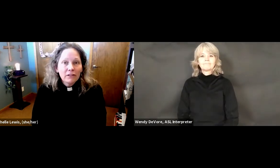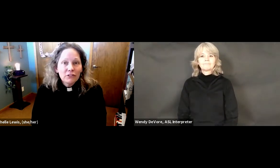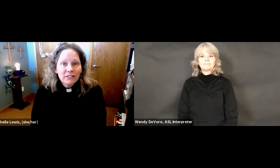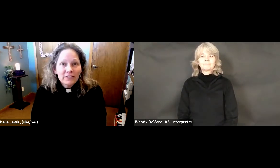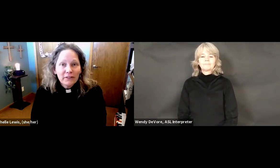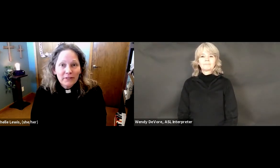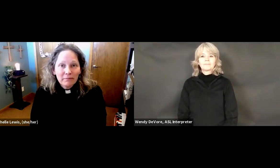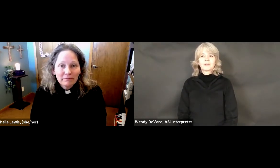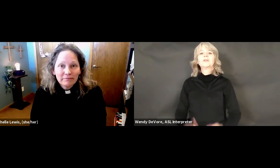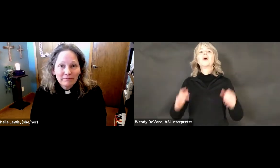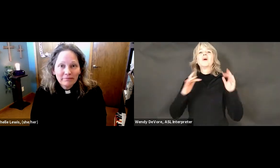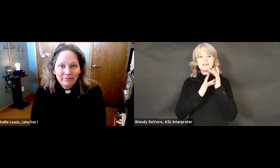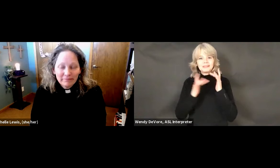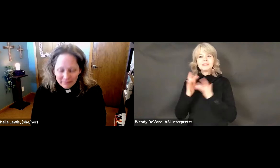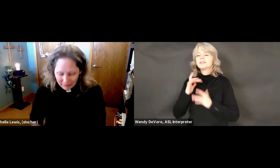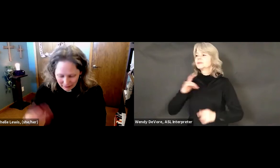And Jesus hears him.